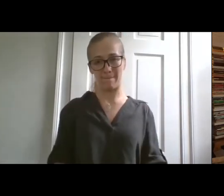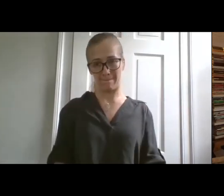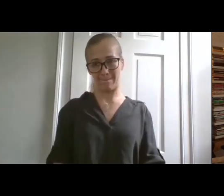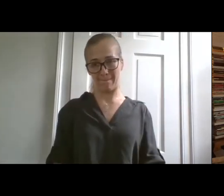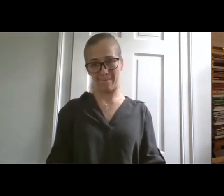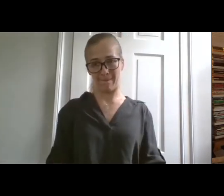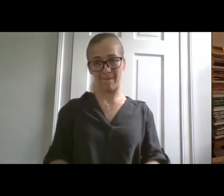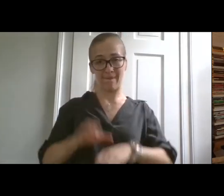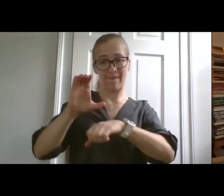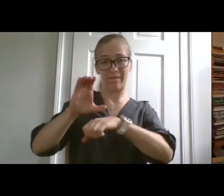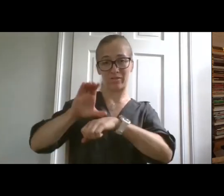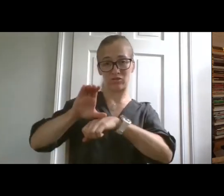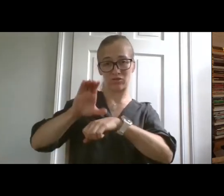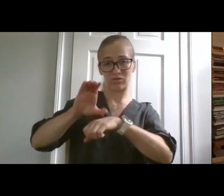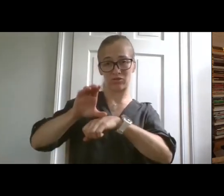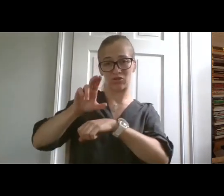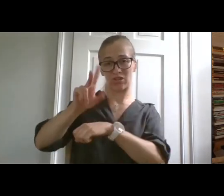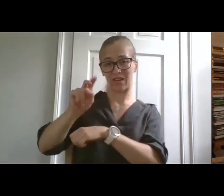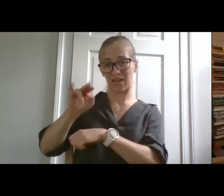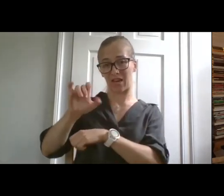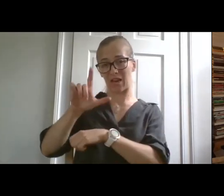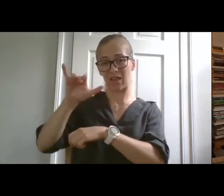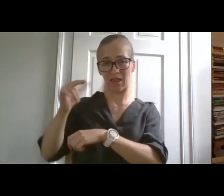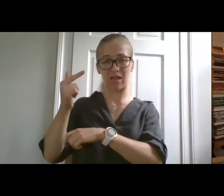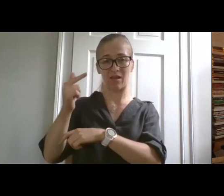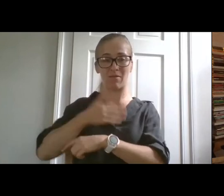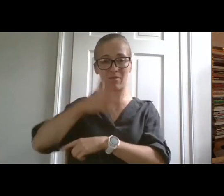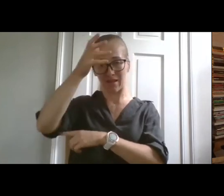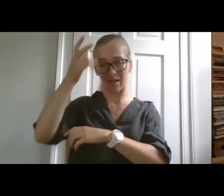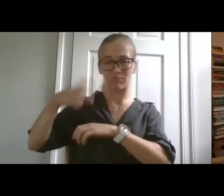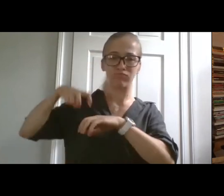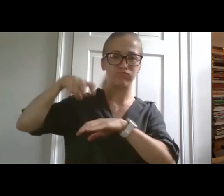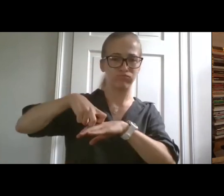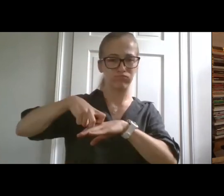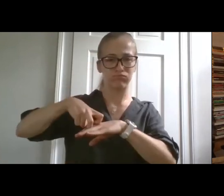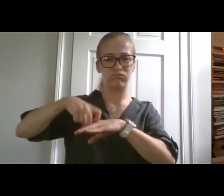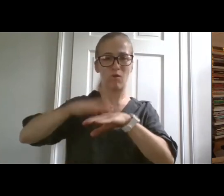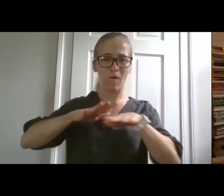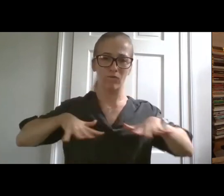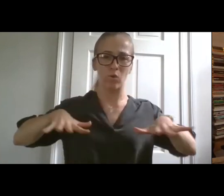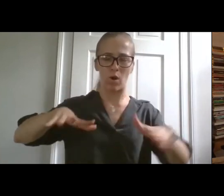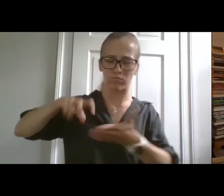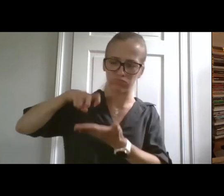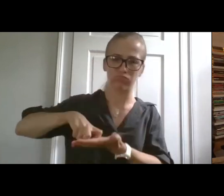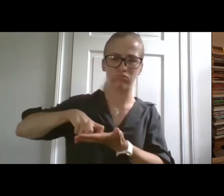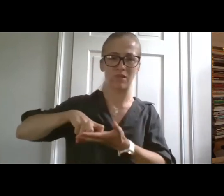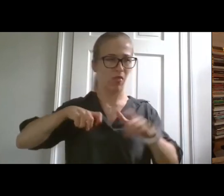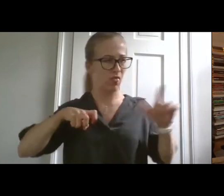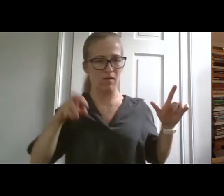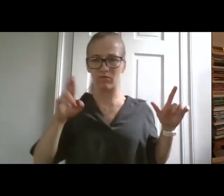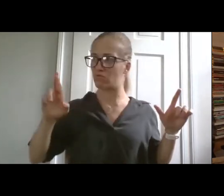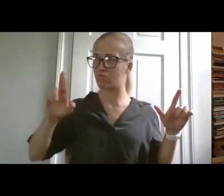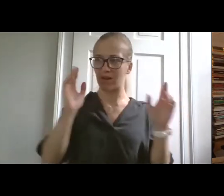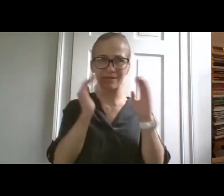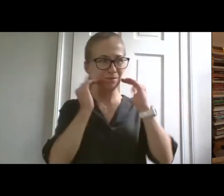In the church of no kneeling, my father kneels on the polished concrete floor. To our left and right, people are